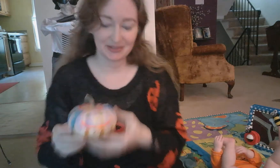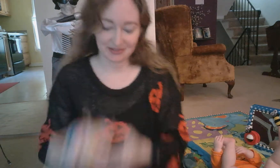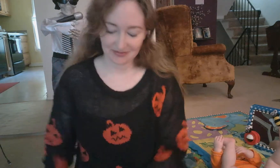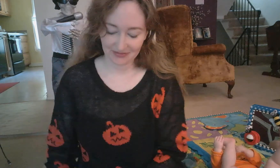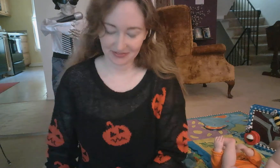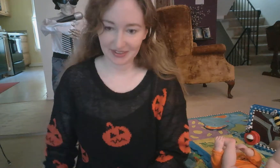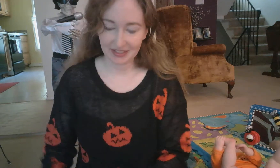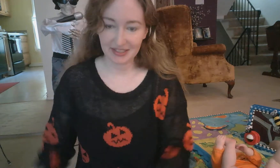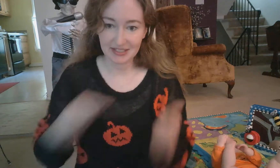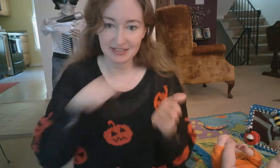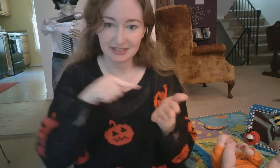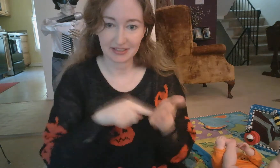So this